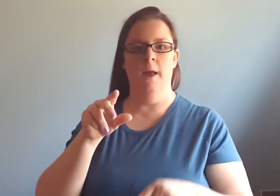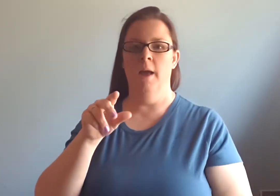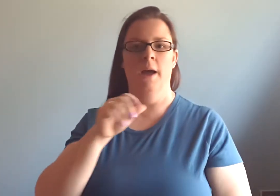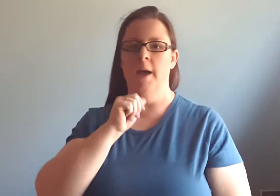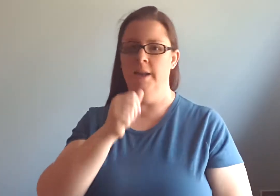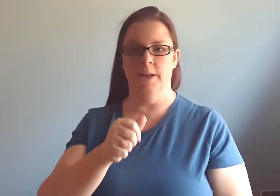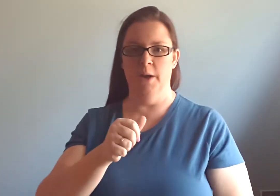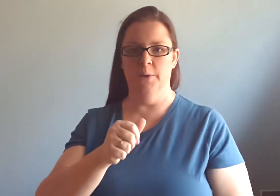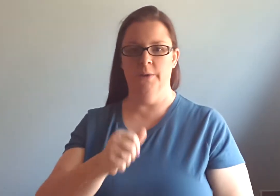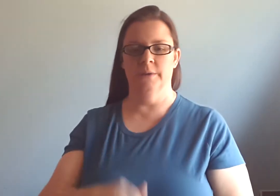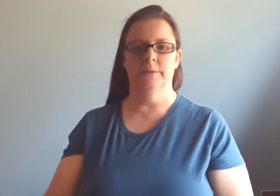I didn't go.